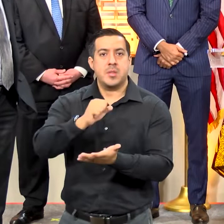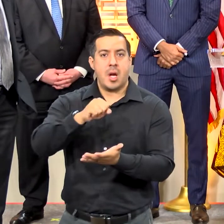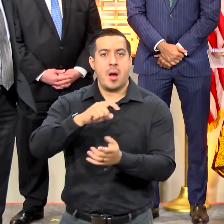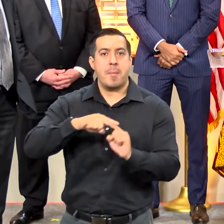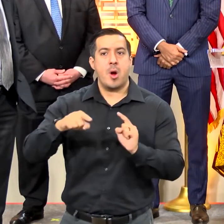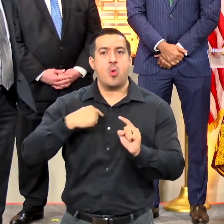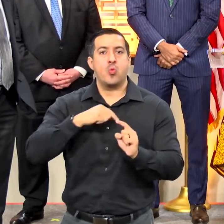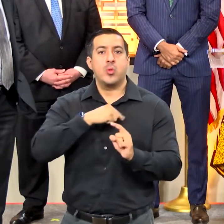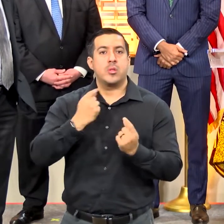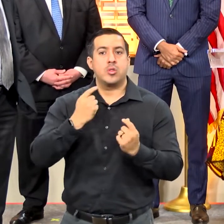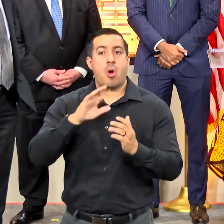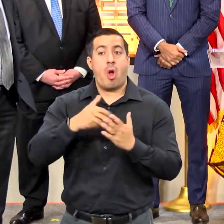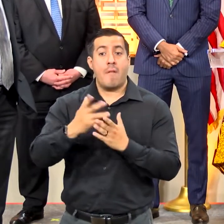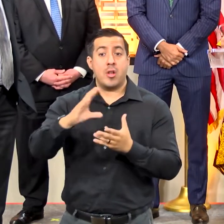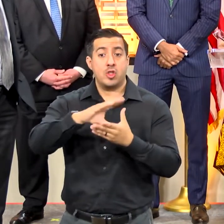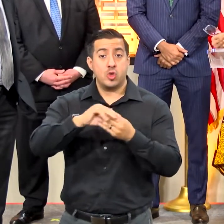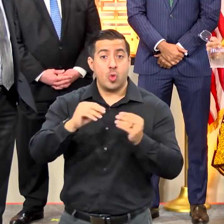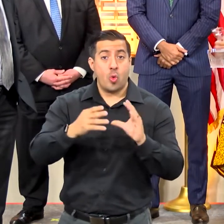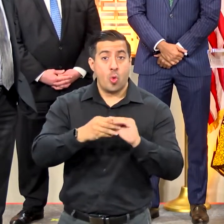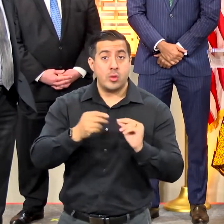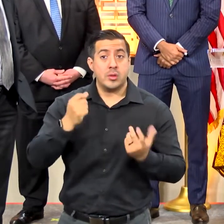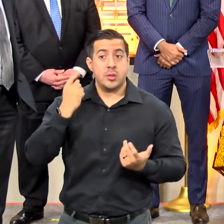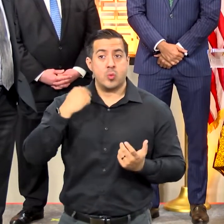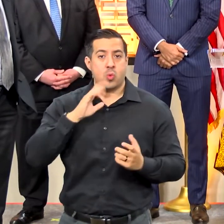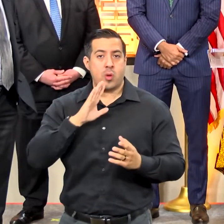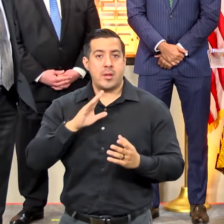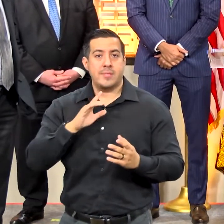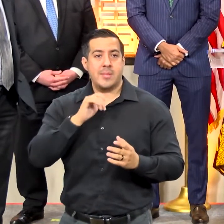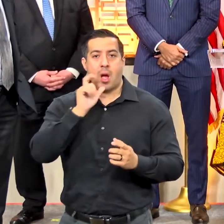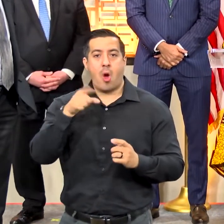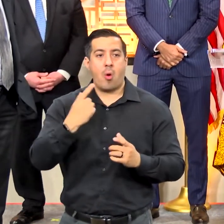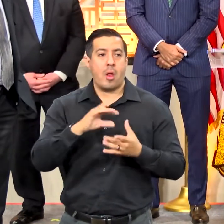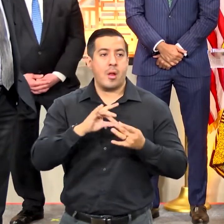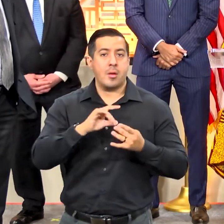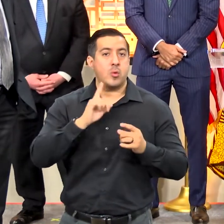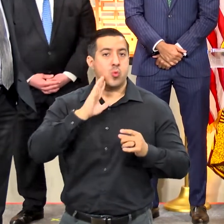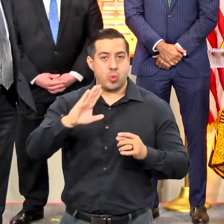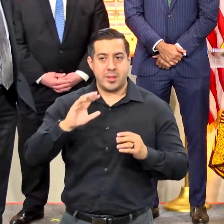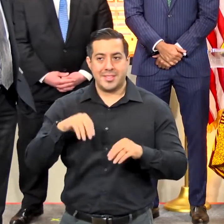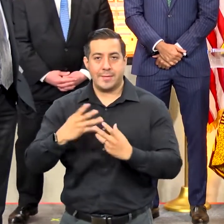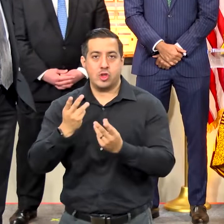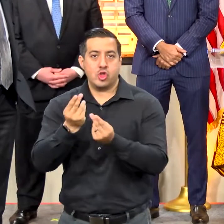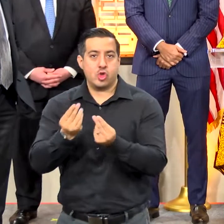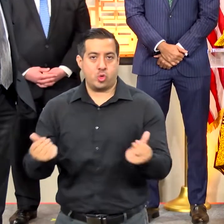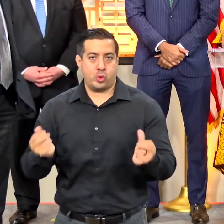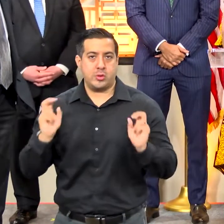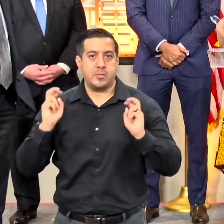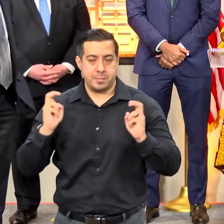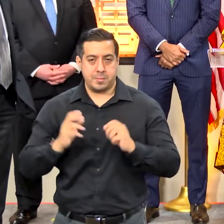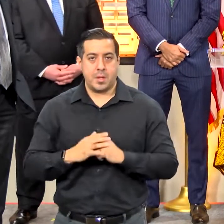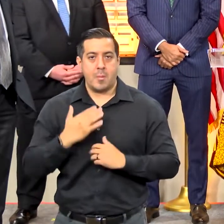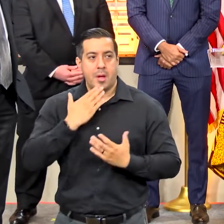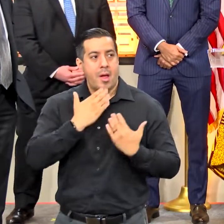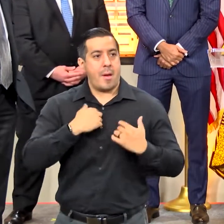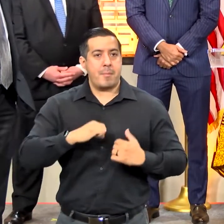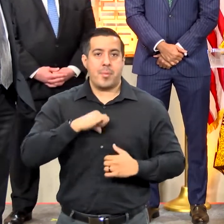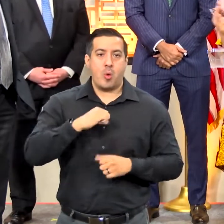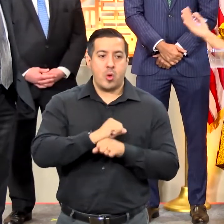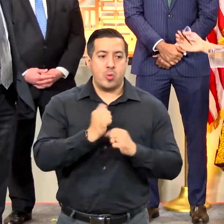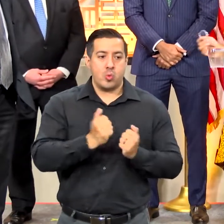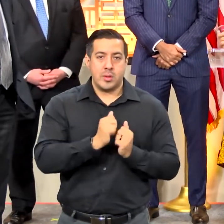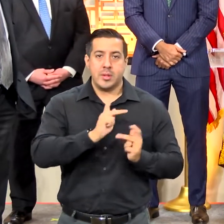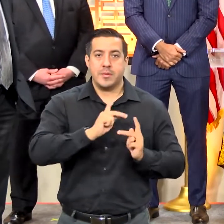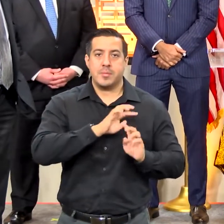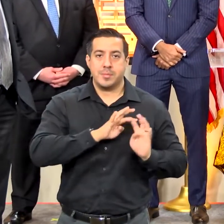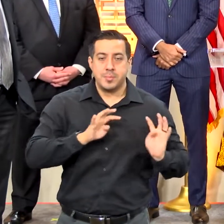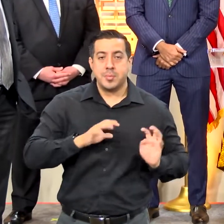beyond the stories and actually offering solutions. I am proud to chair this committee. I am proud to work with my colleagues, and I thank